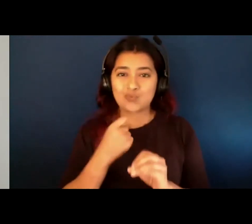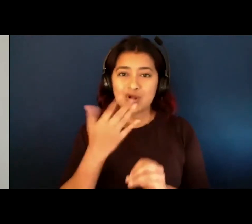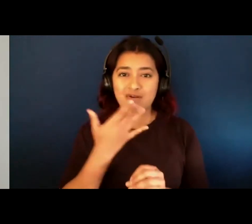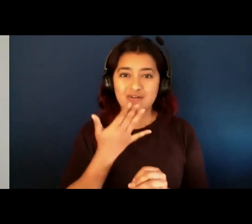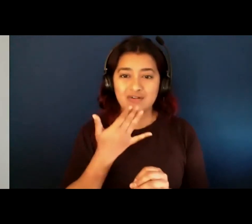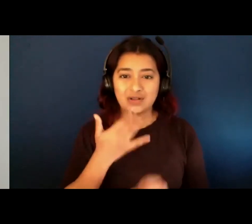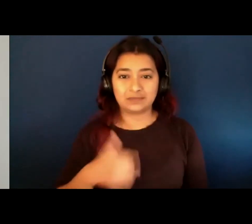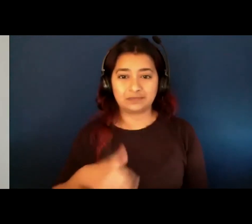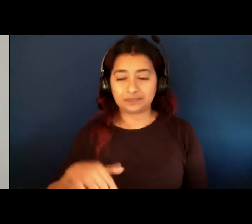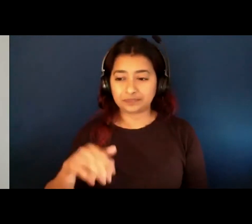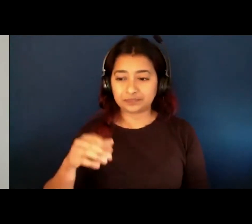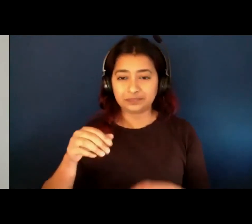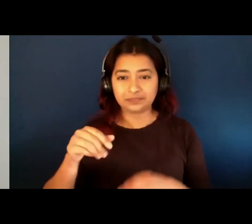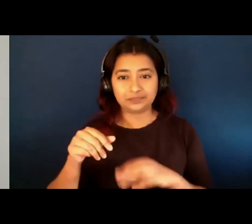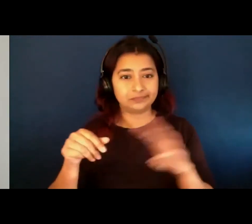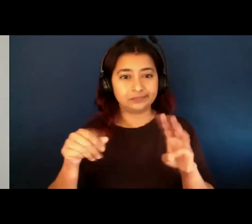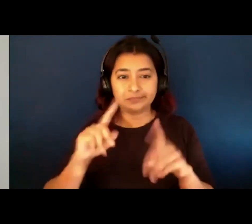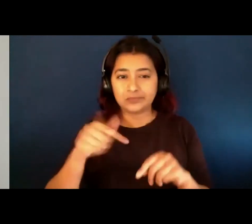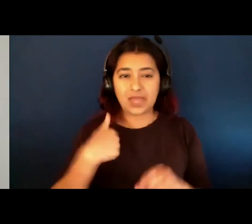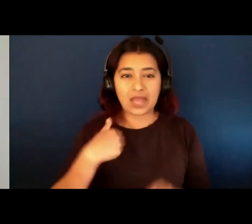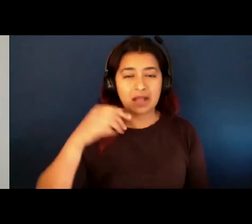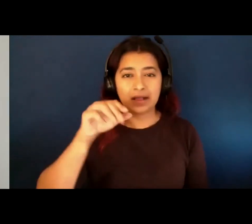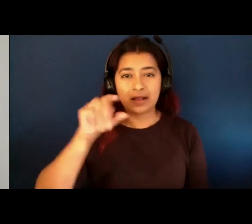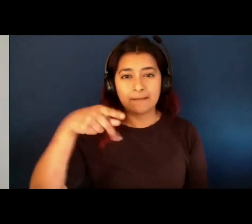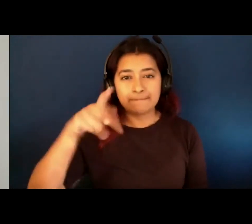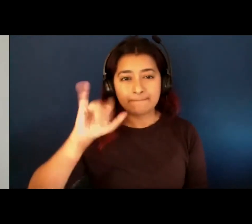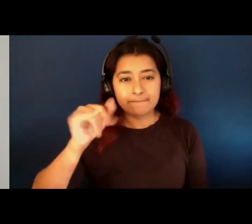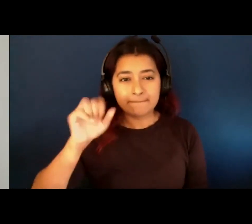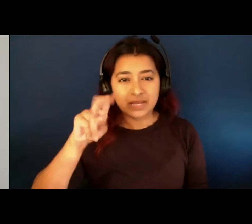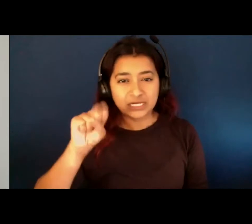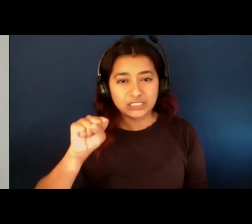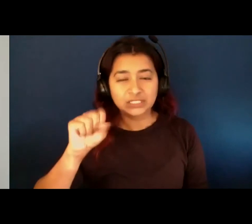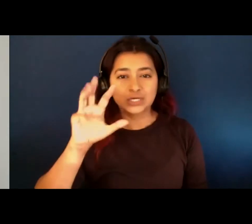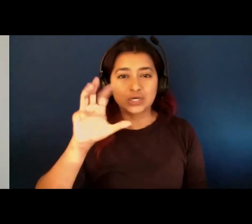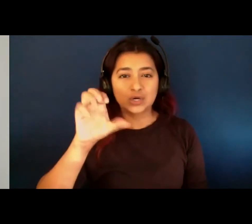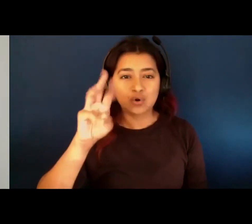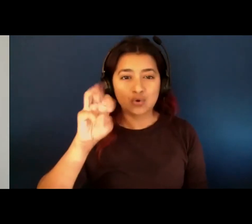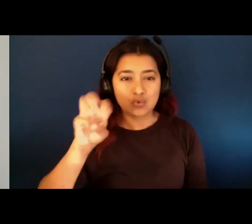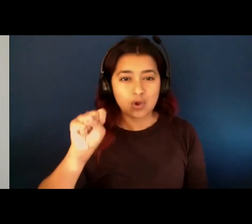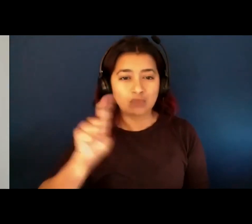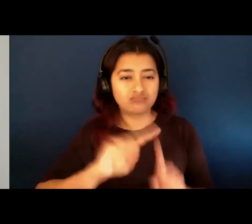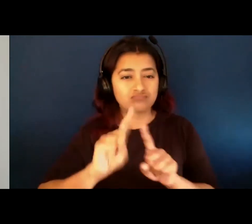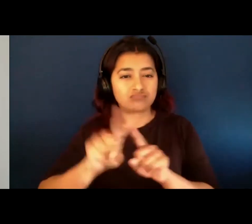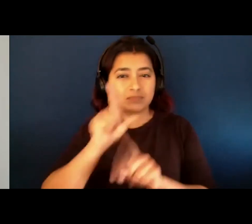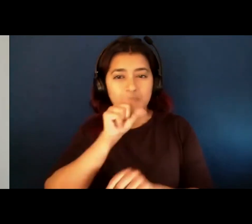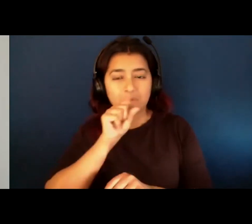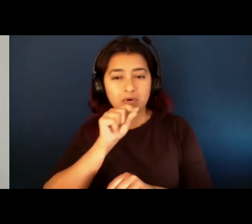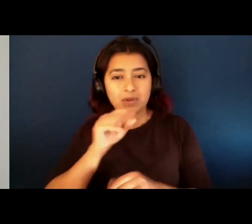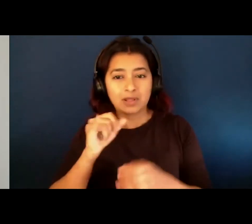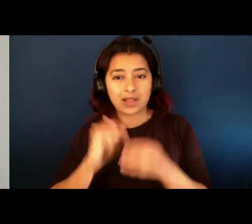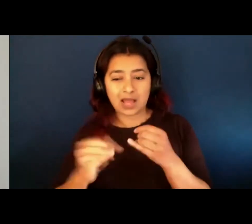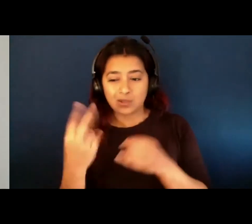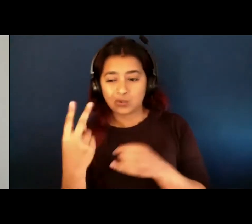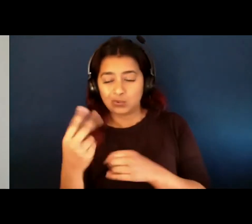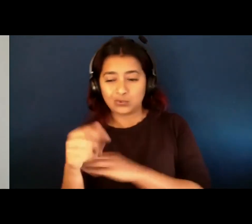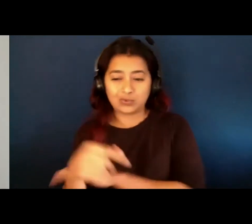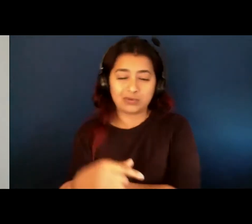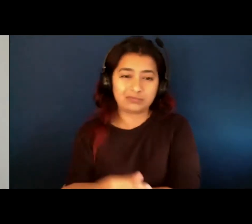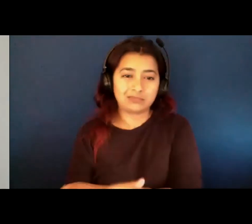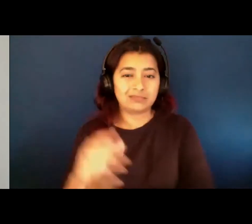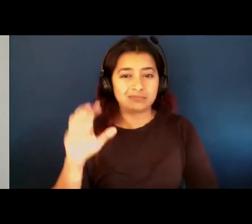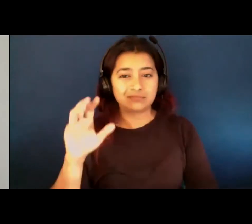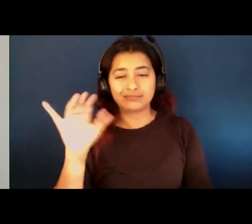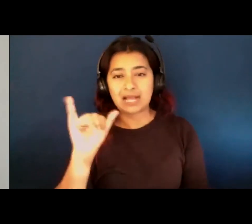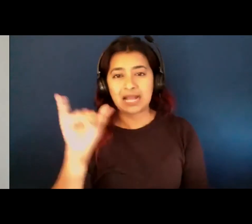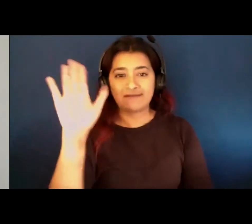side only had pigeons, doves, sparrows, grackles, crows, blue jays, and cardinals, the last 2 like occasional flashes of the